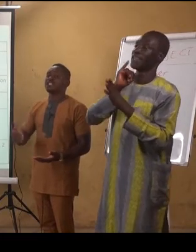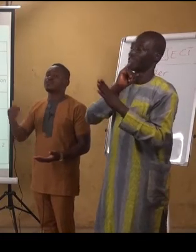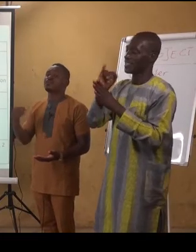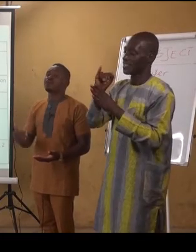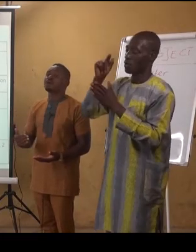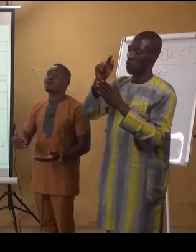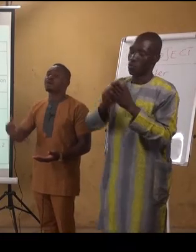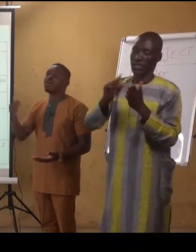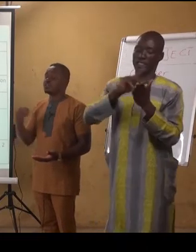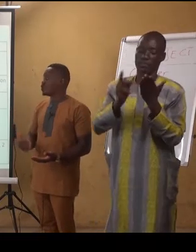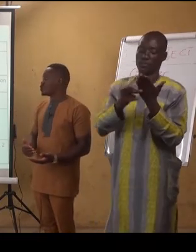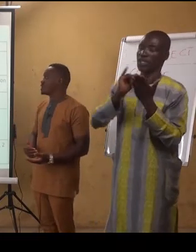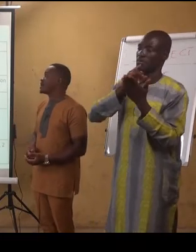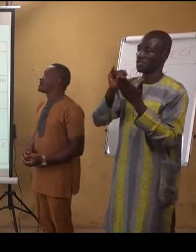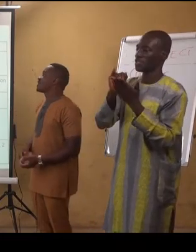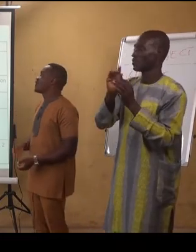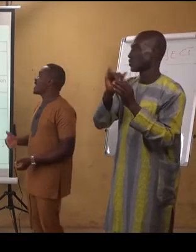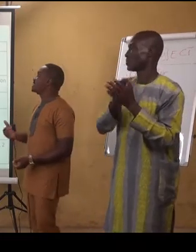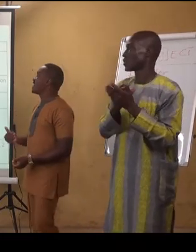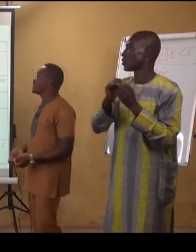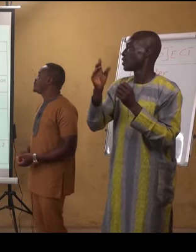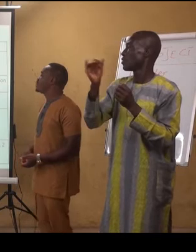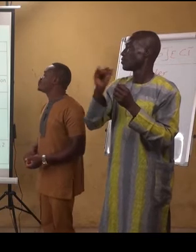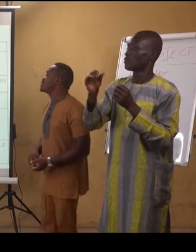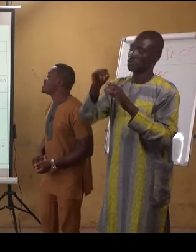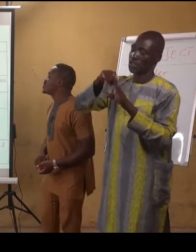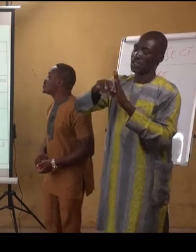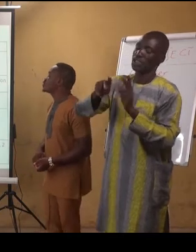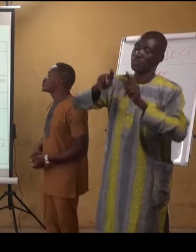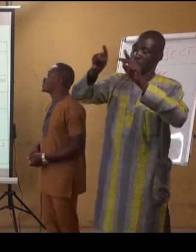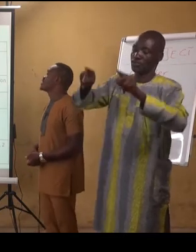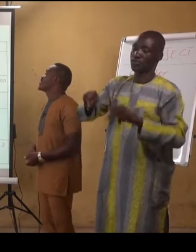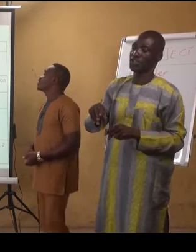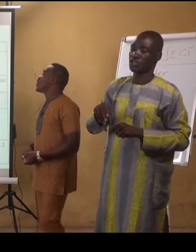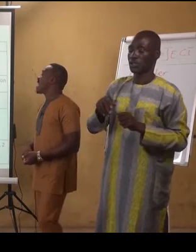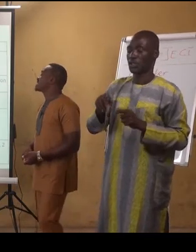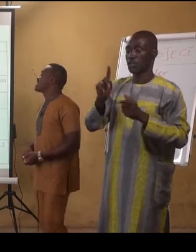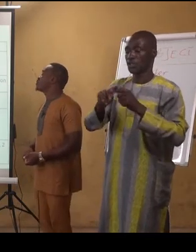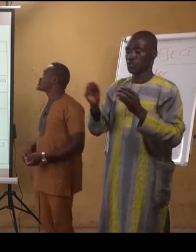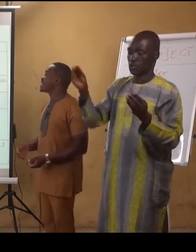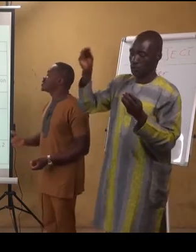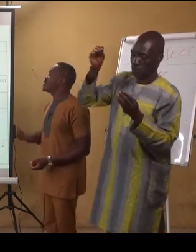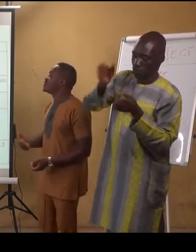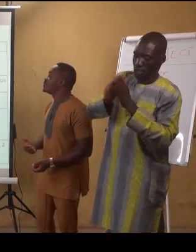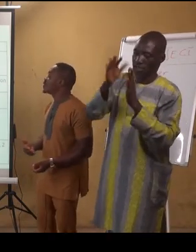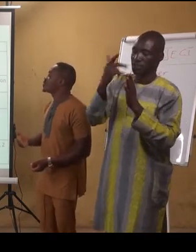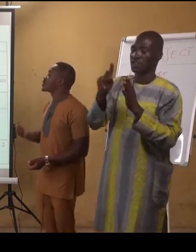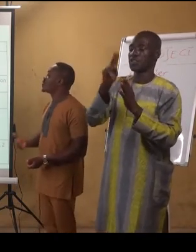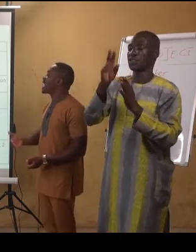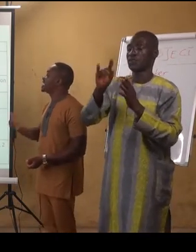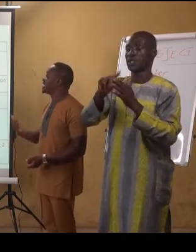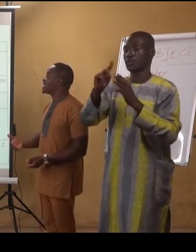a specific program is doing. Then we have the input. This is used to what? To ask the user to input